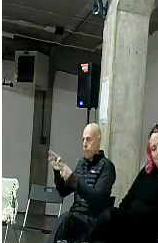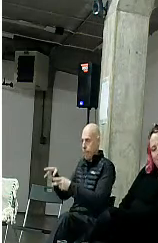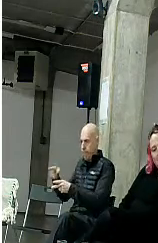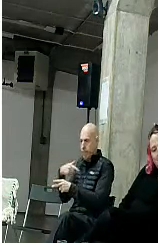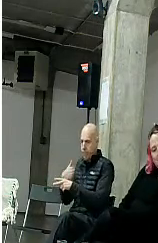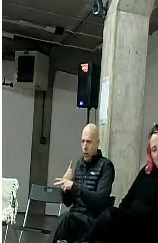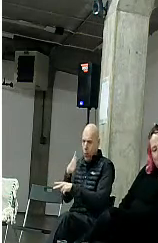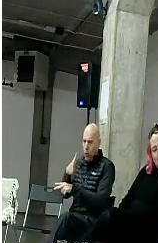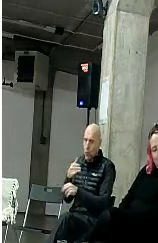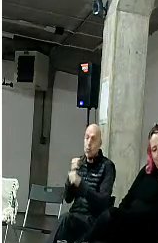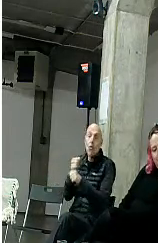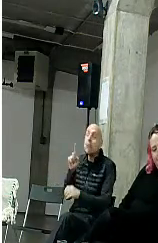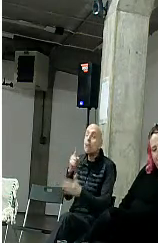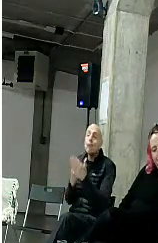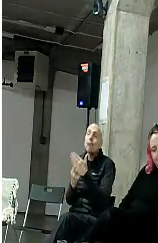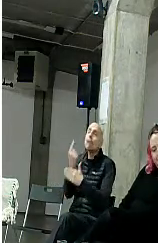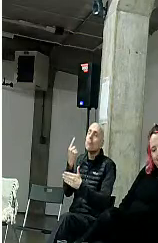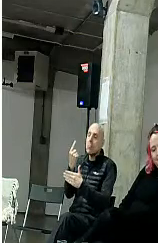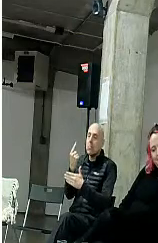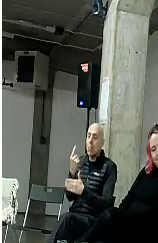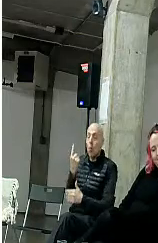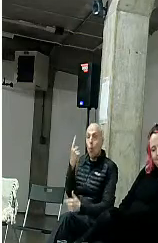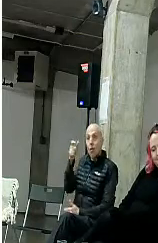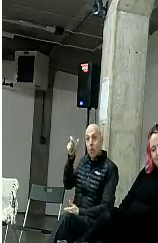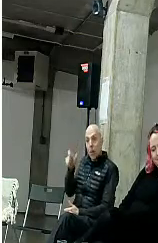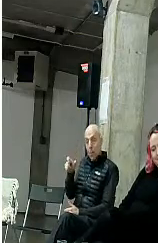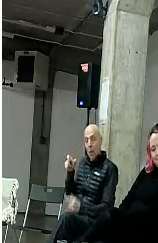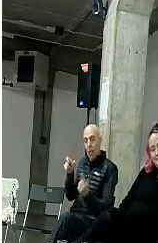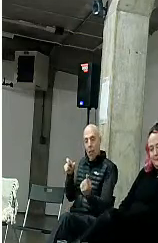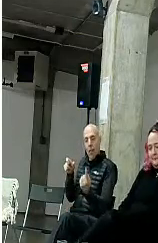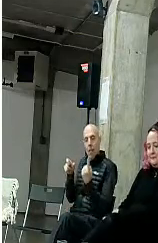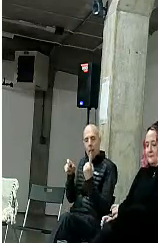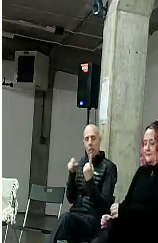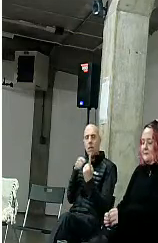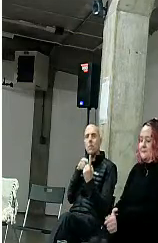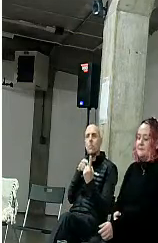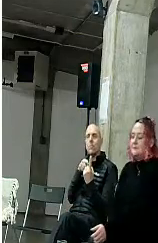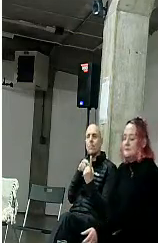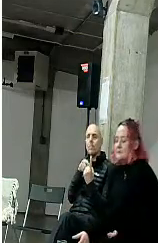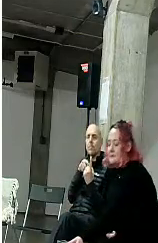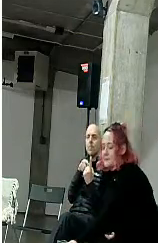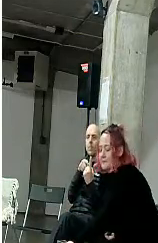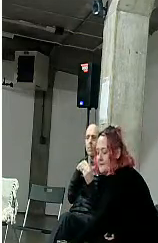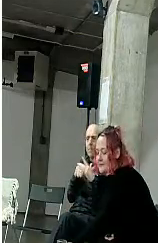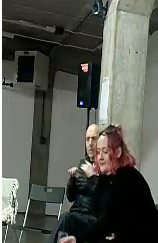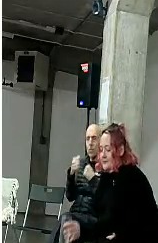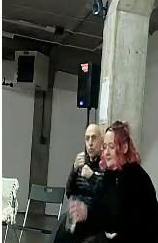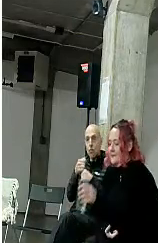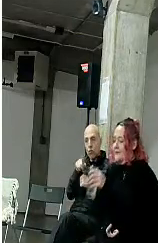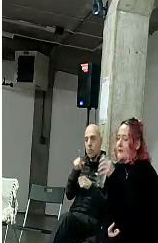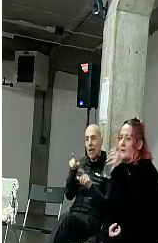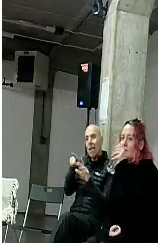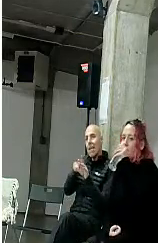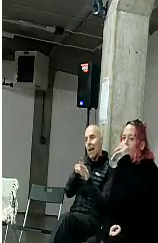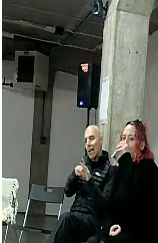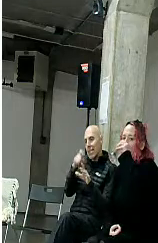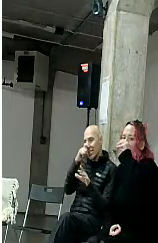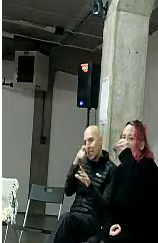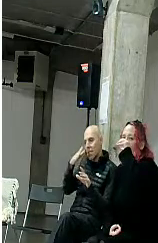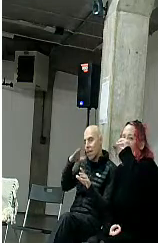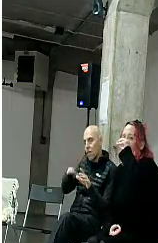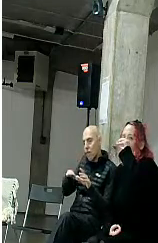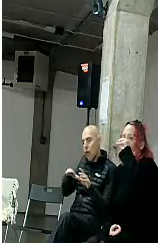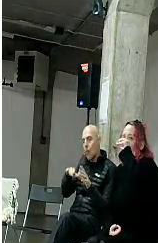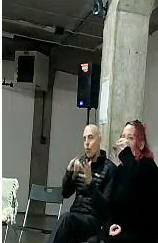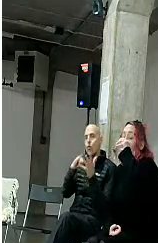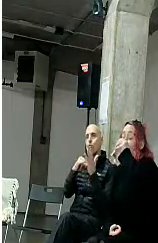really coincidental. One of the people that approached us was a younger sister of